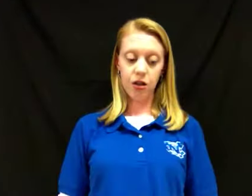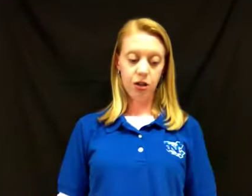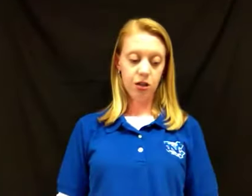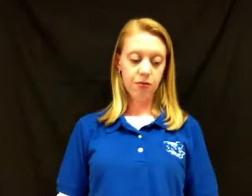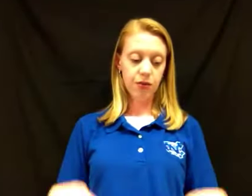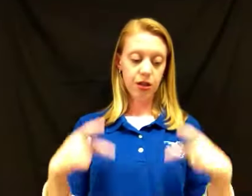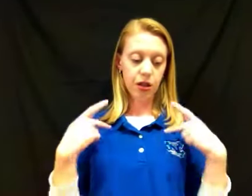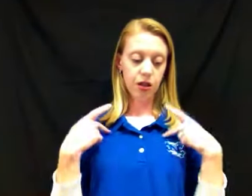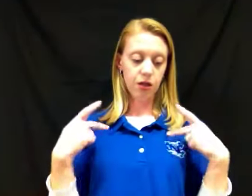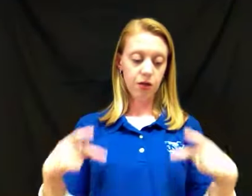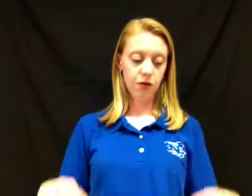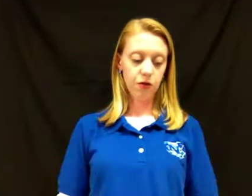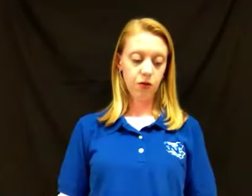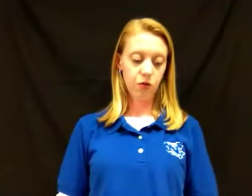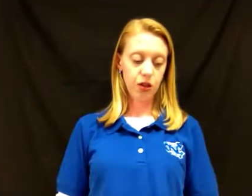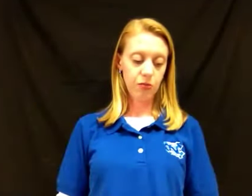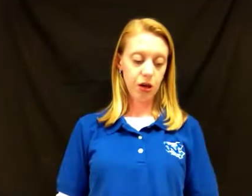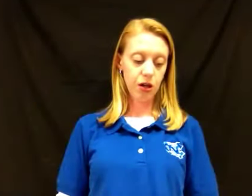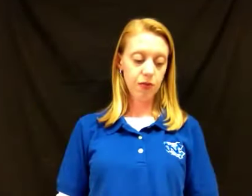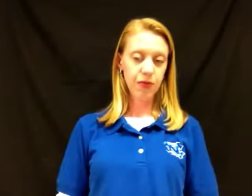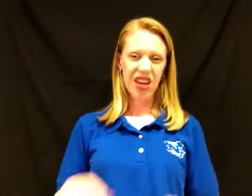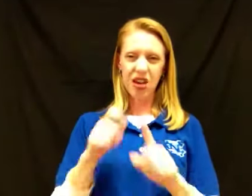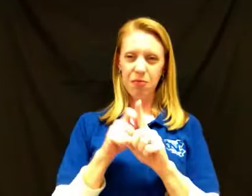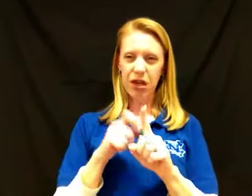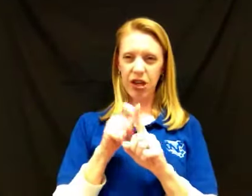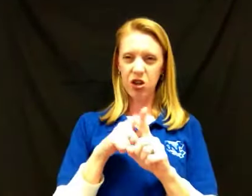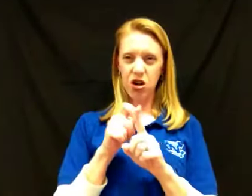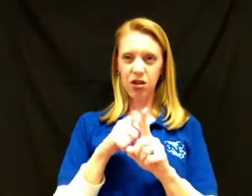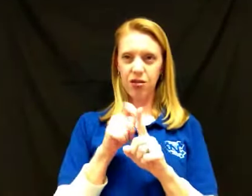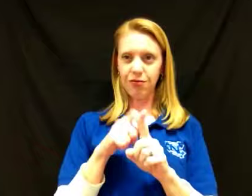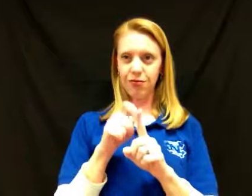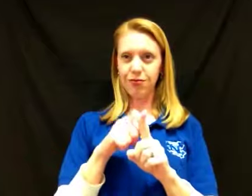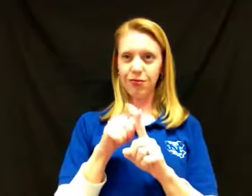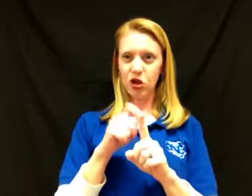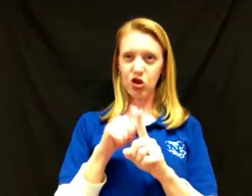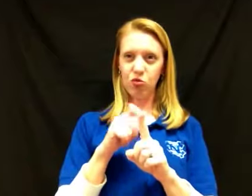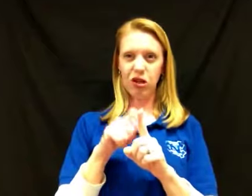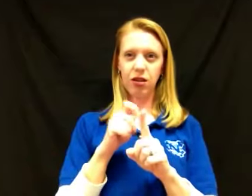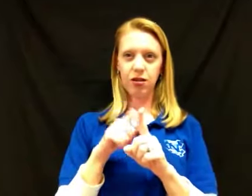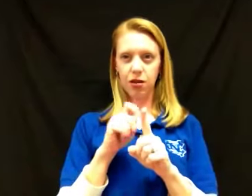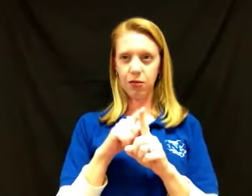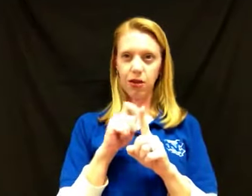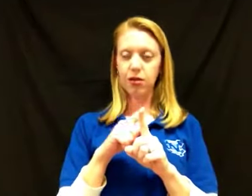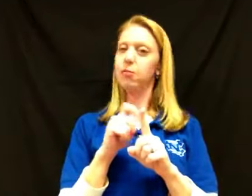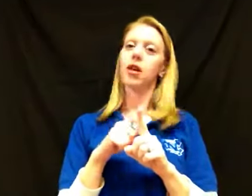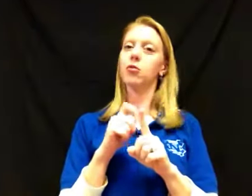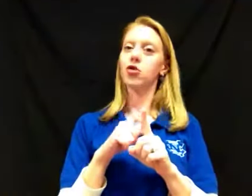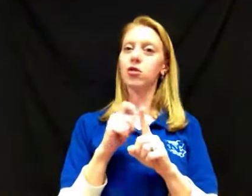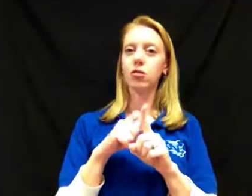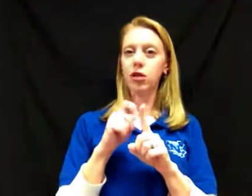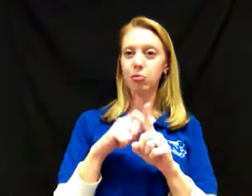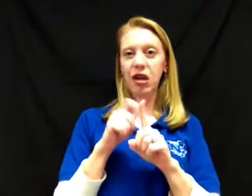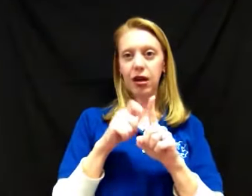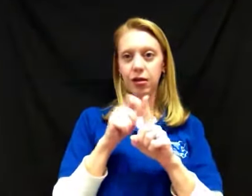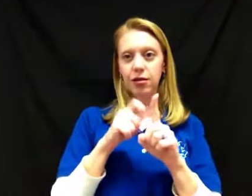Physiology, study of one's body. Pick on, to pick at something. Sometimes your sibling picks